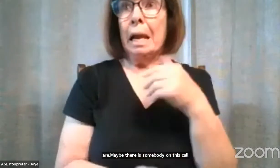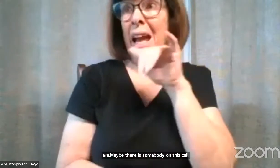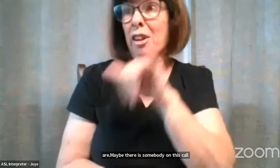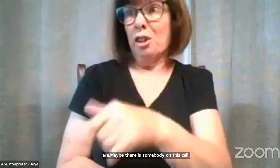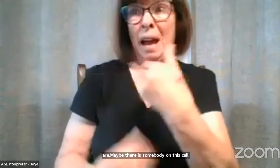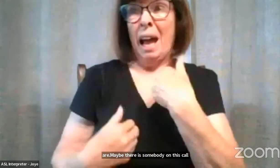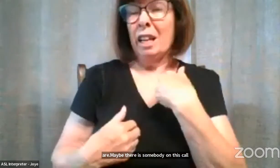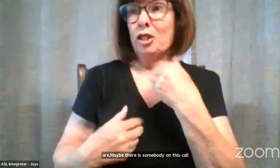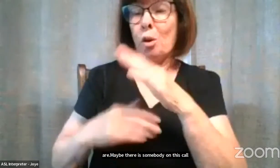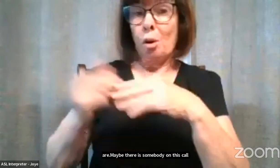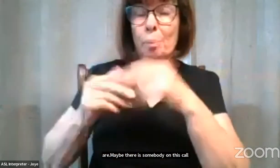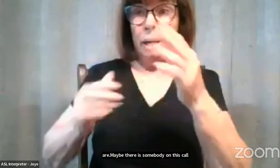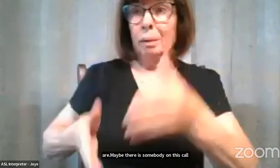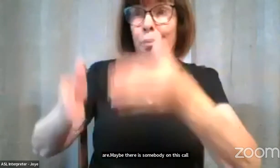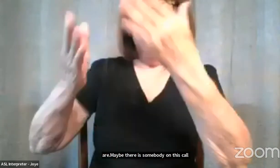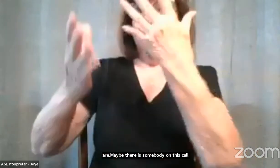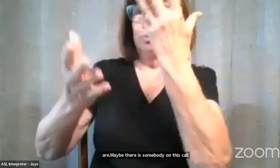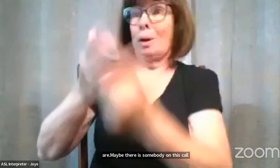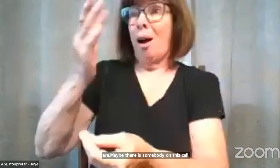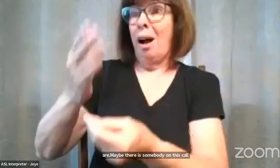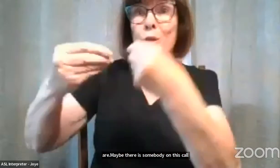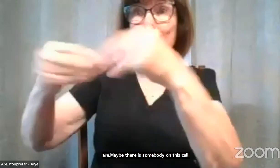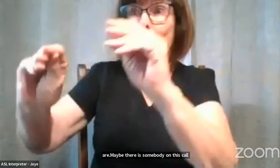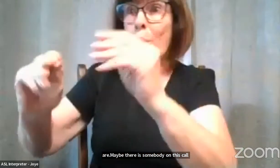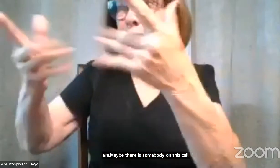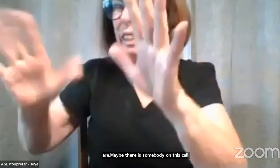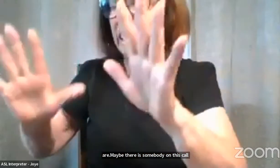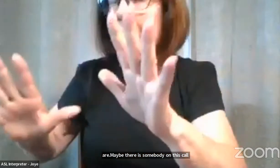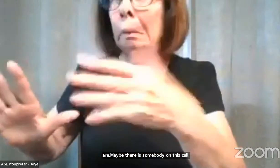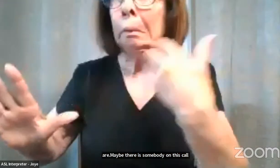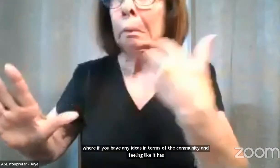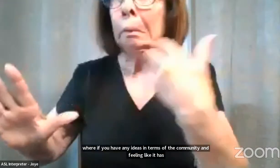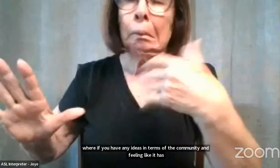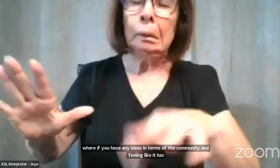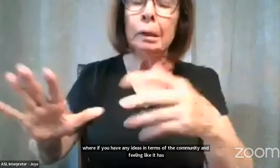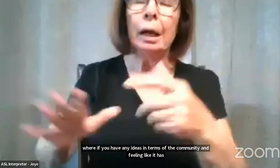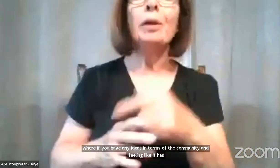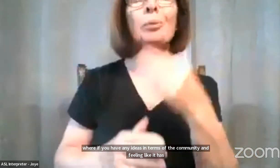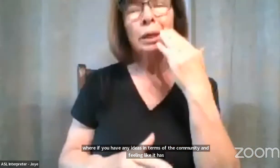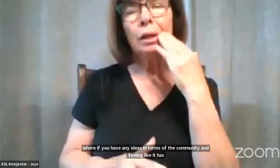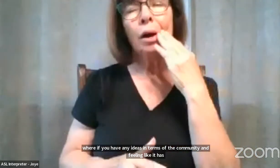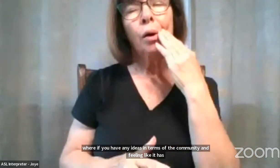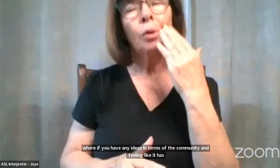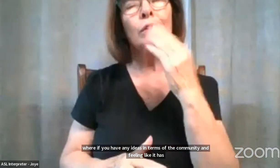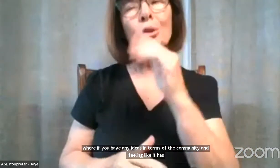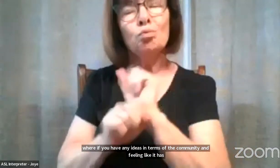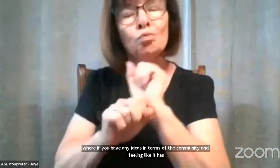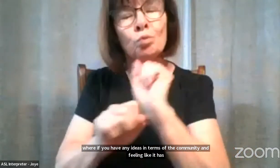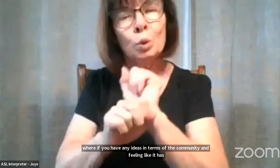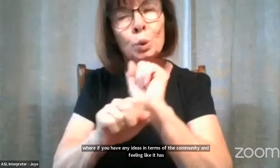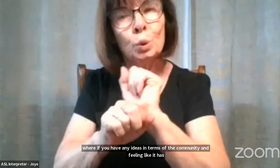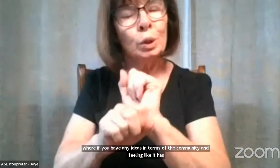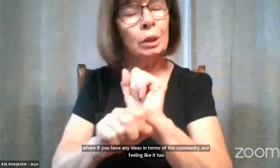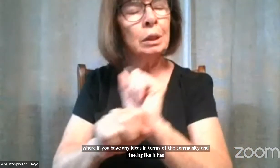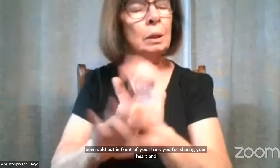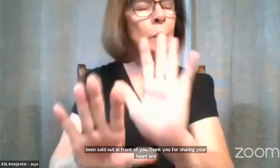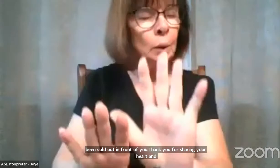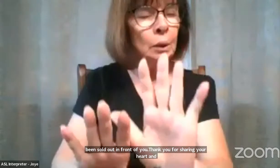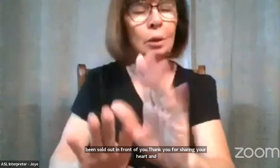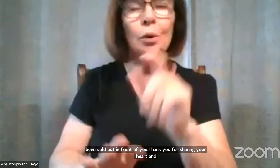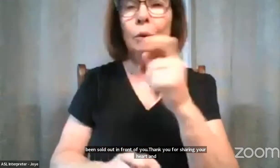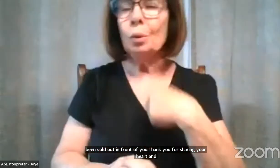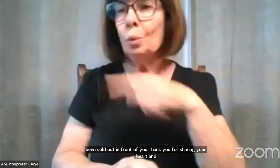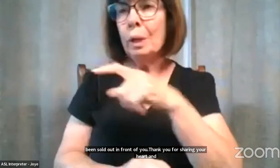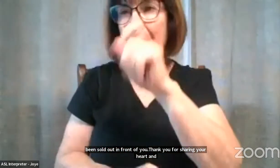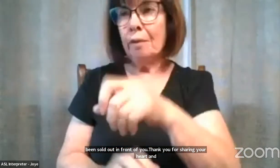you. And thank you again for sharing your heart in this. We know you're working hard at it. We got to make our systems, all of